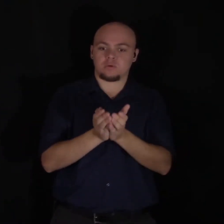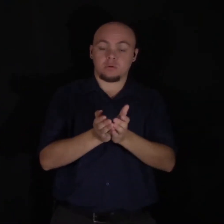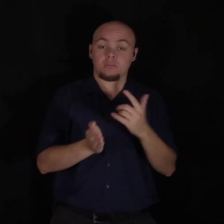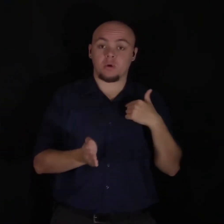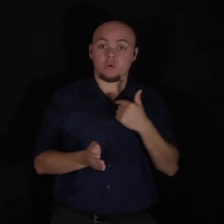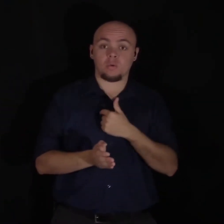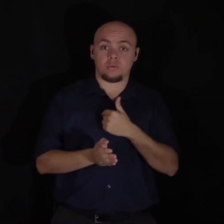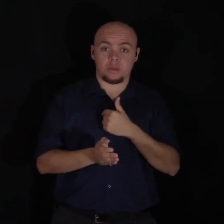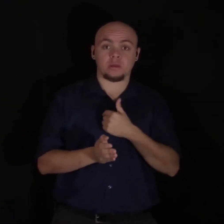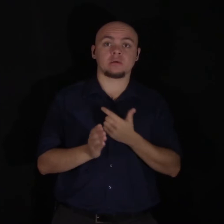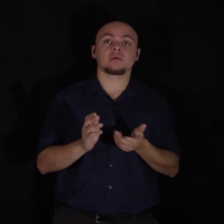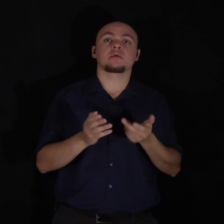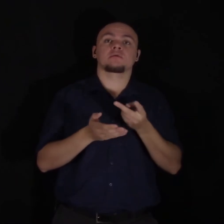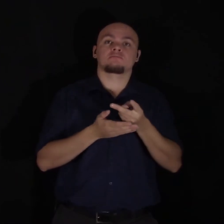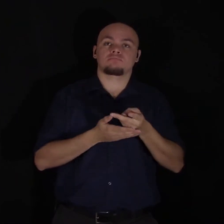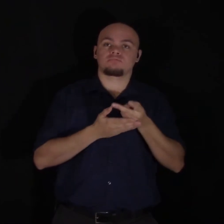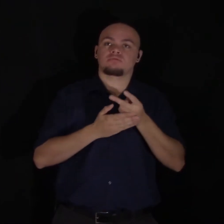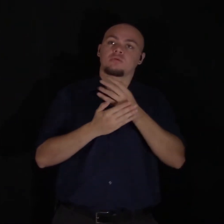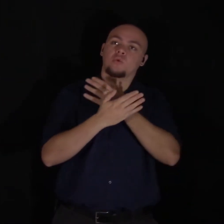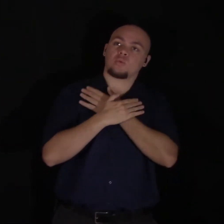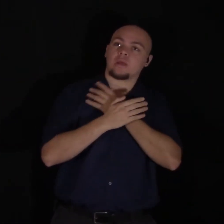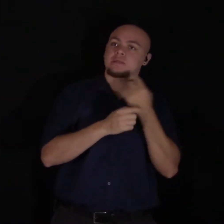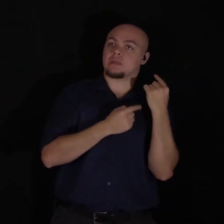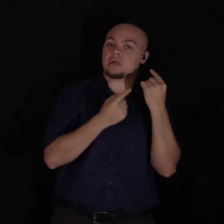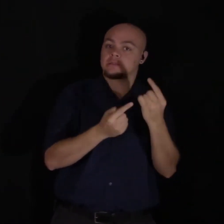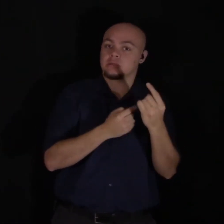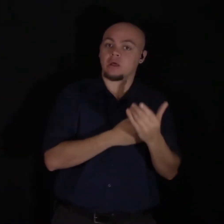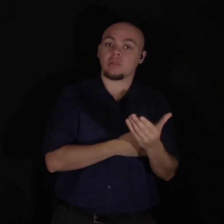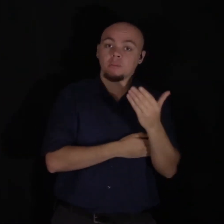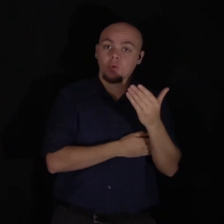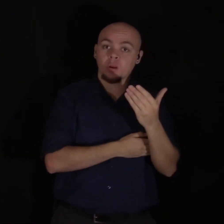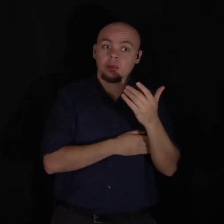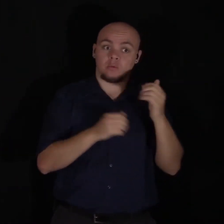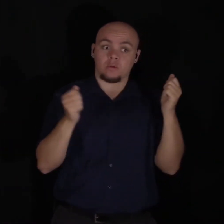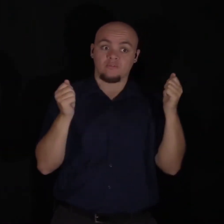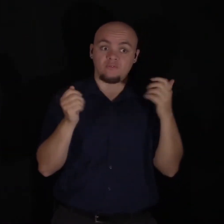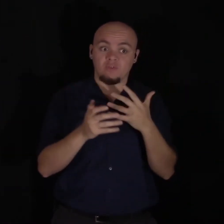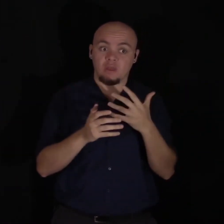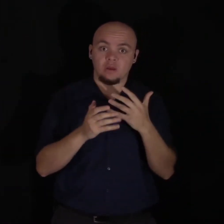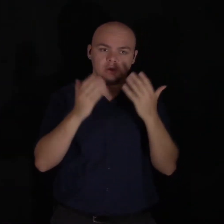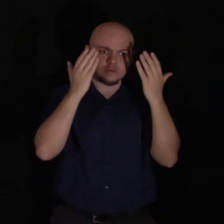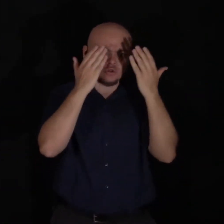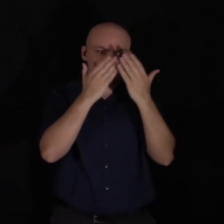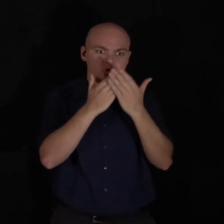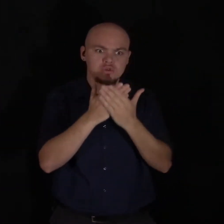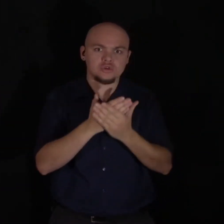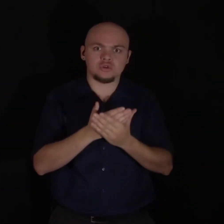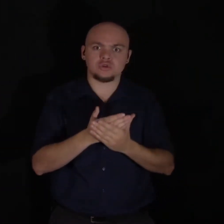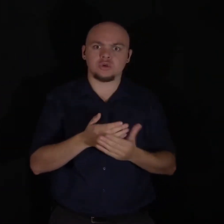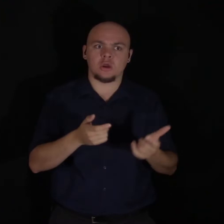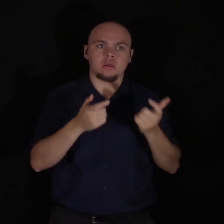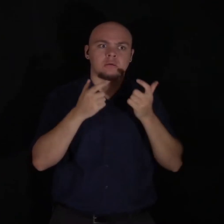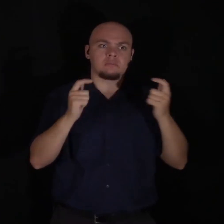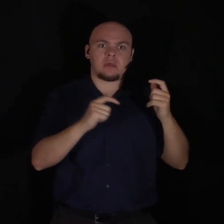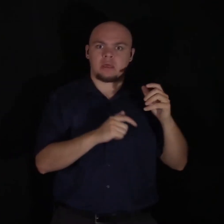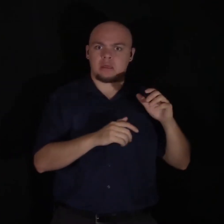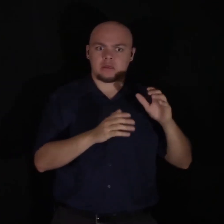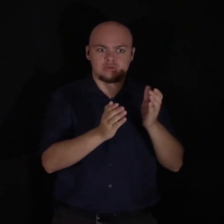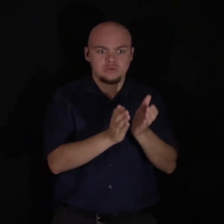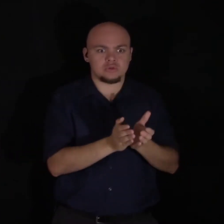to until the morning, fearing to encounter in the dark those large loose masses which float about after the